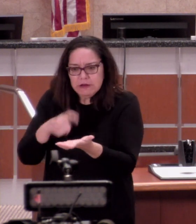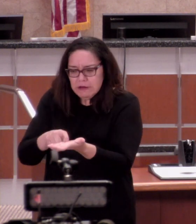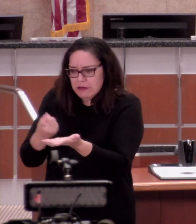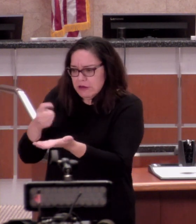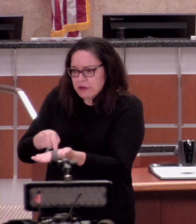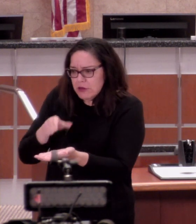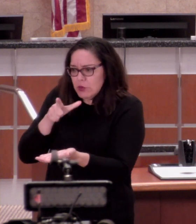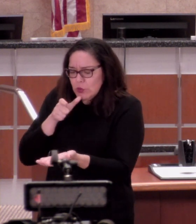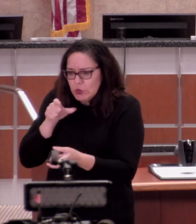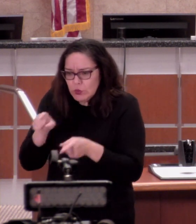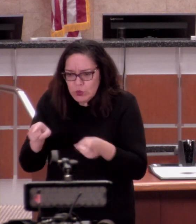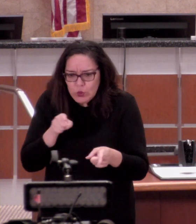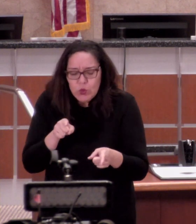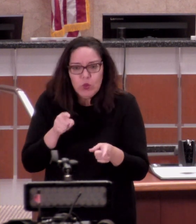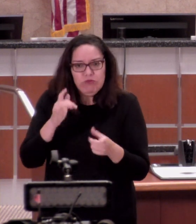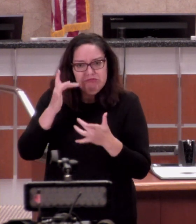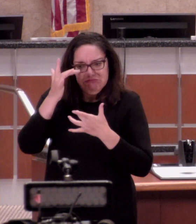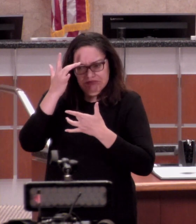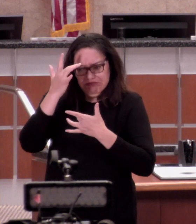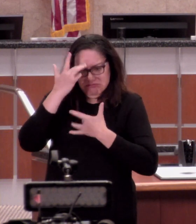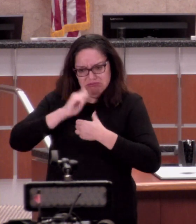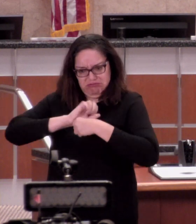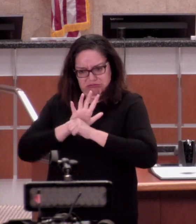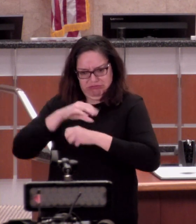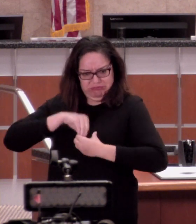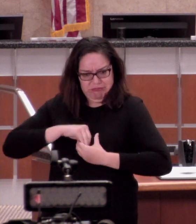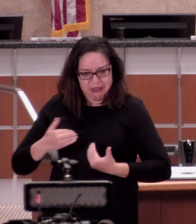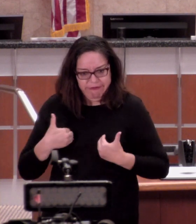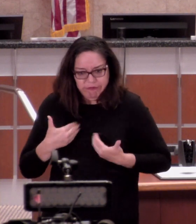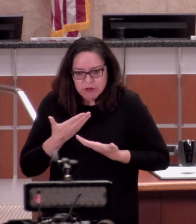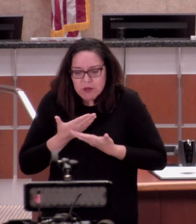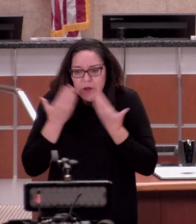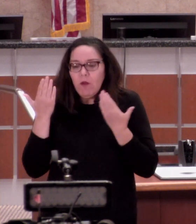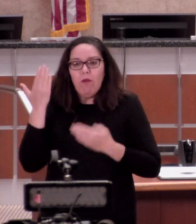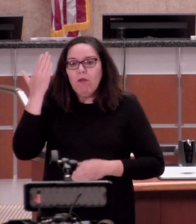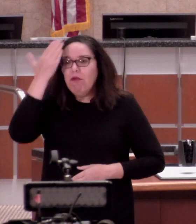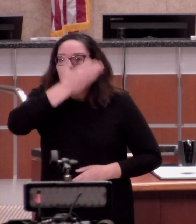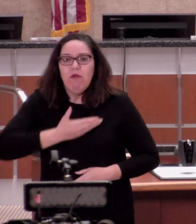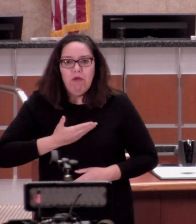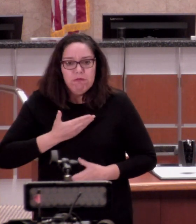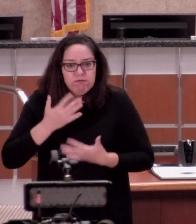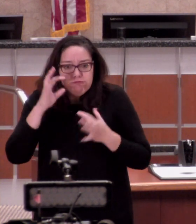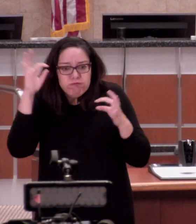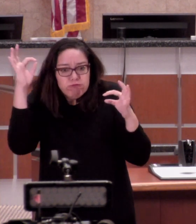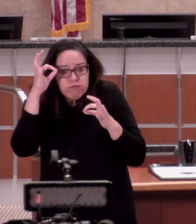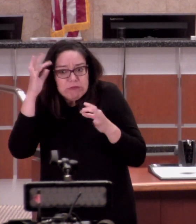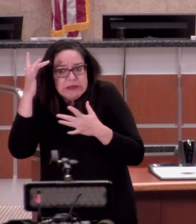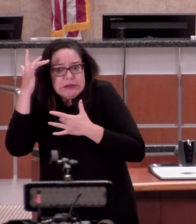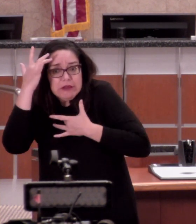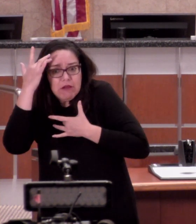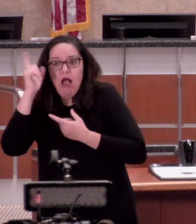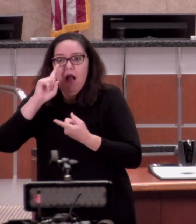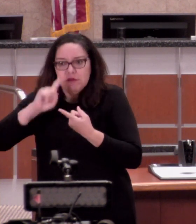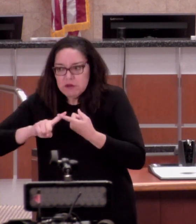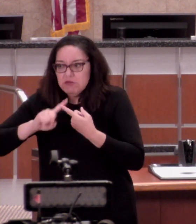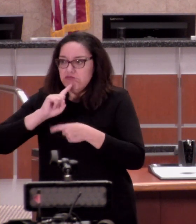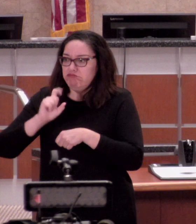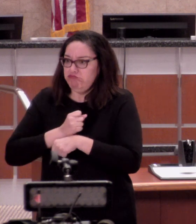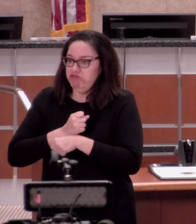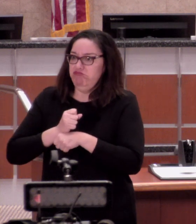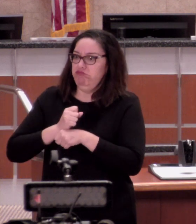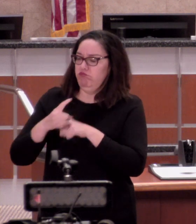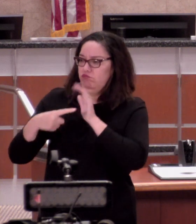employees or inmates because we really don't know if they're going to be sick until they come down with a symptom. We